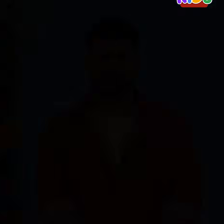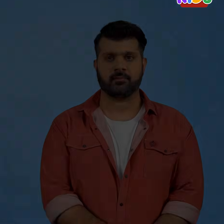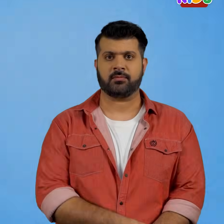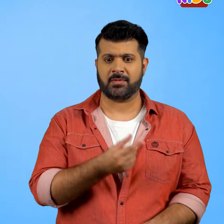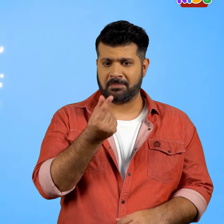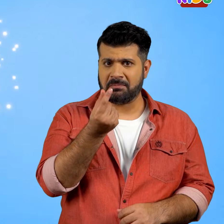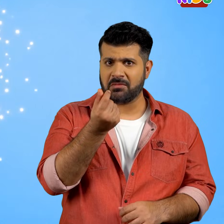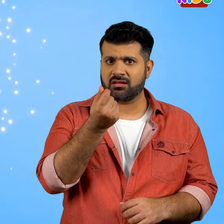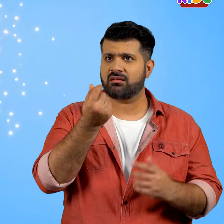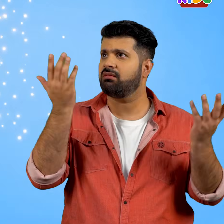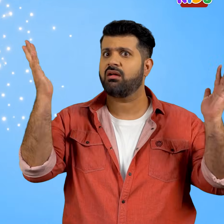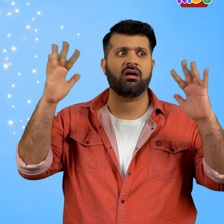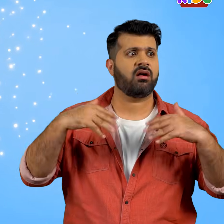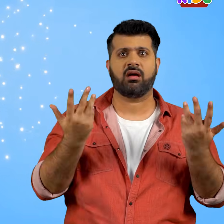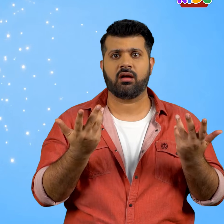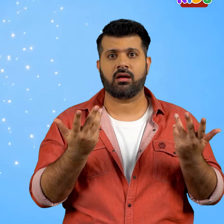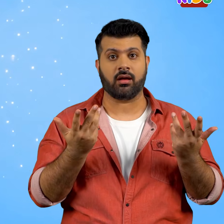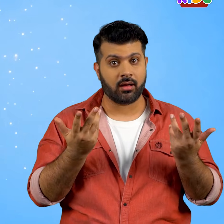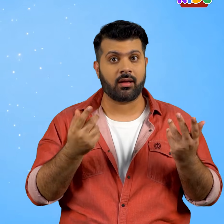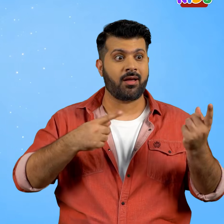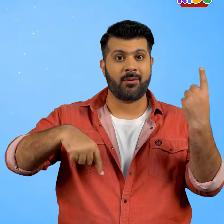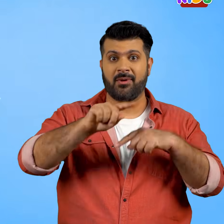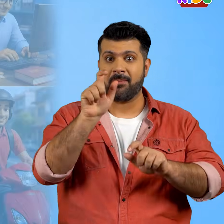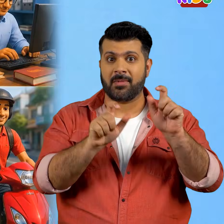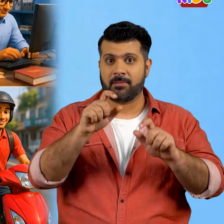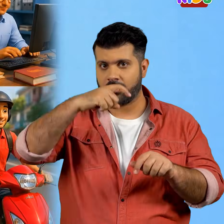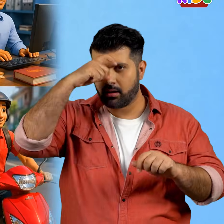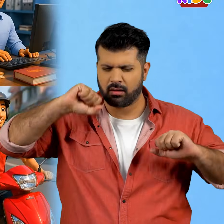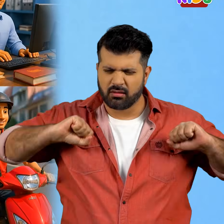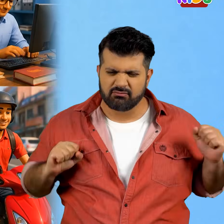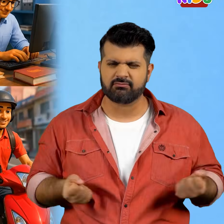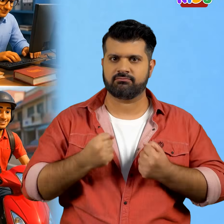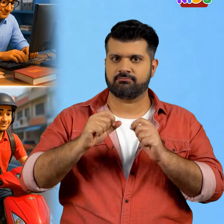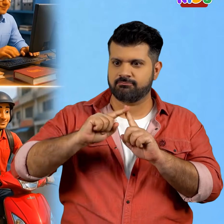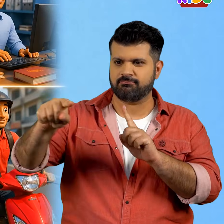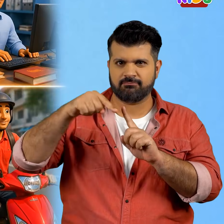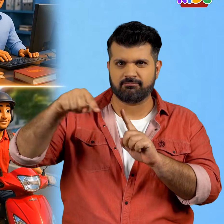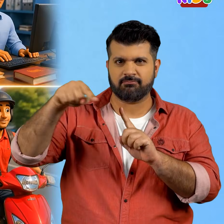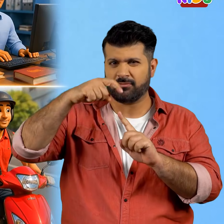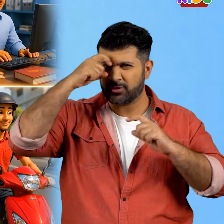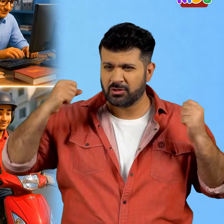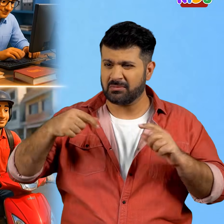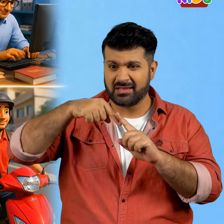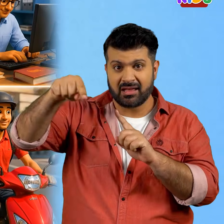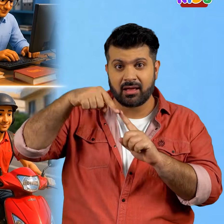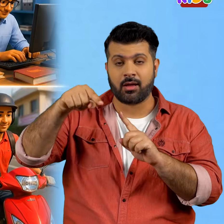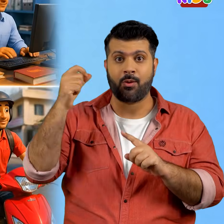item. Where does money come from? People work hard at their jobs. After every